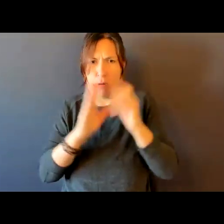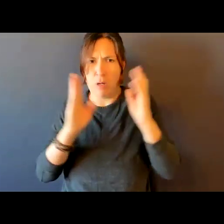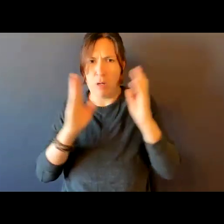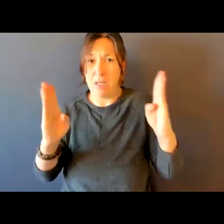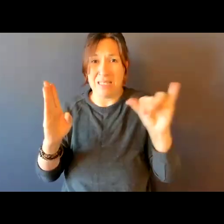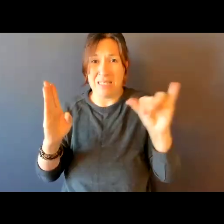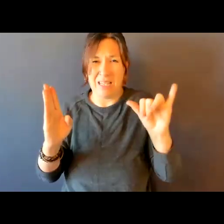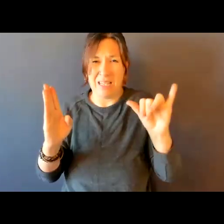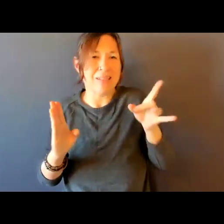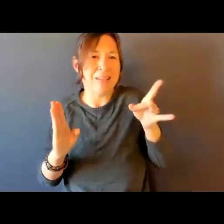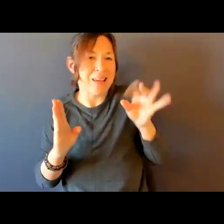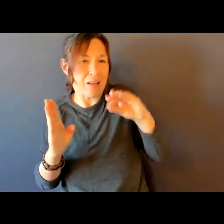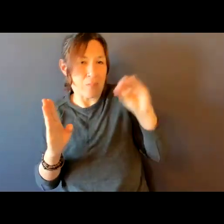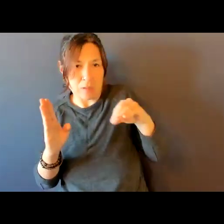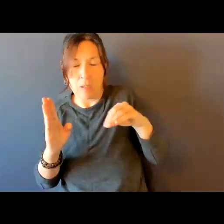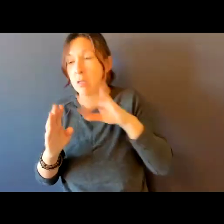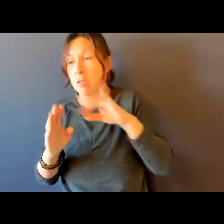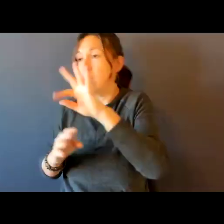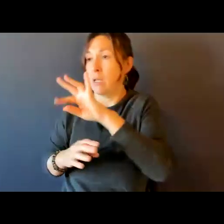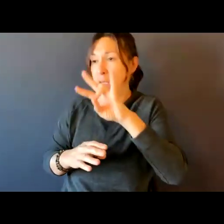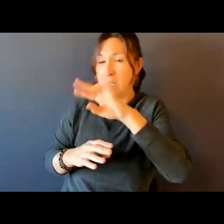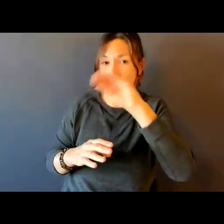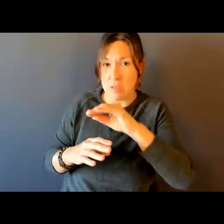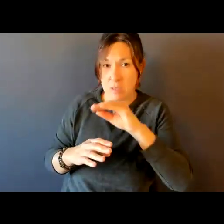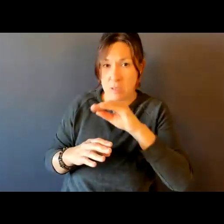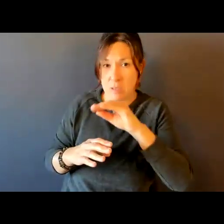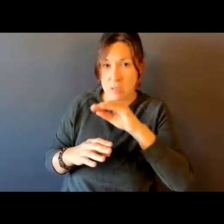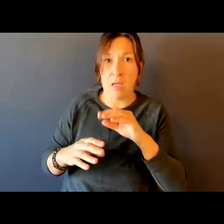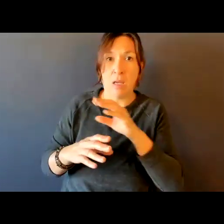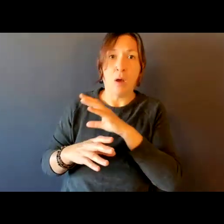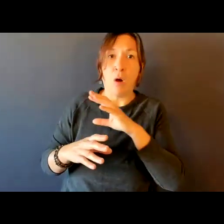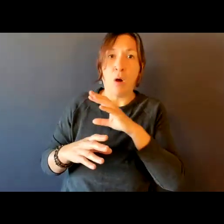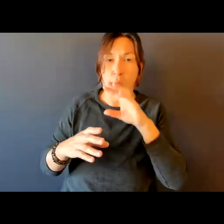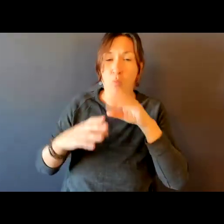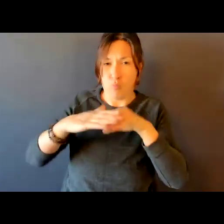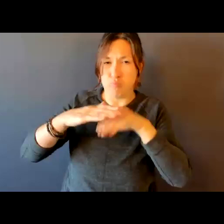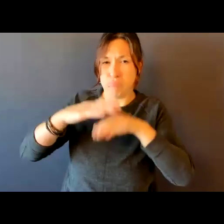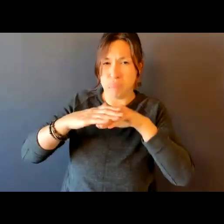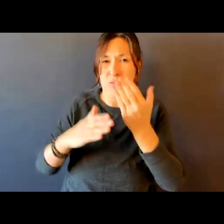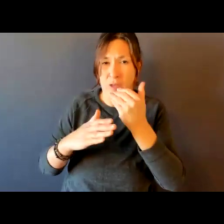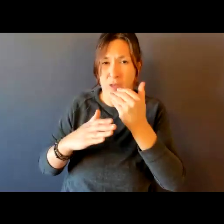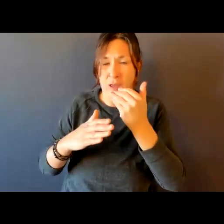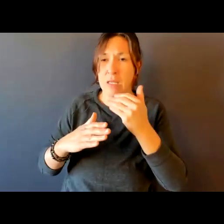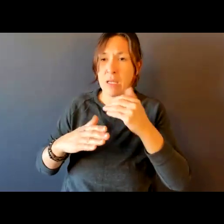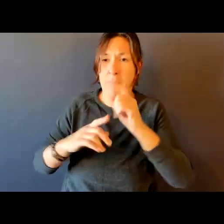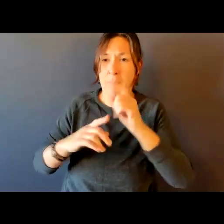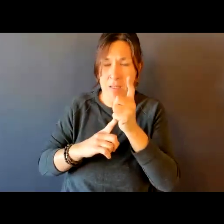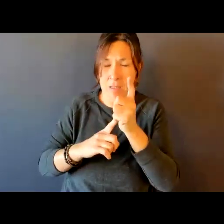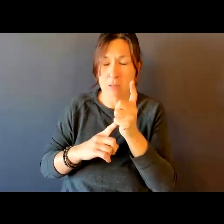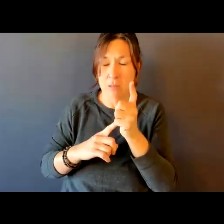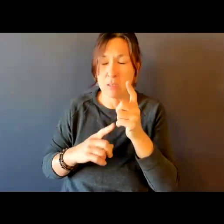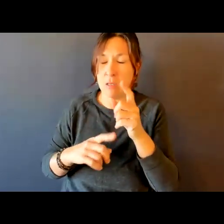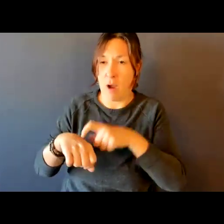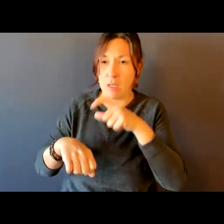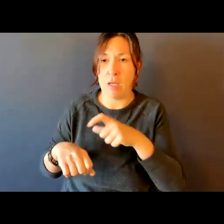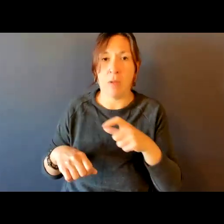97% of buses have arrived within 15 minutes of on time, and greater than 99% have